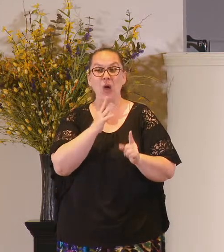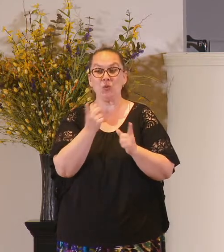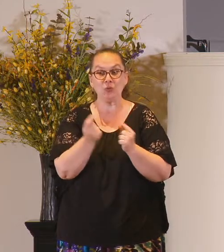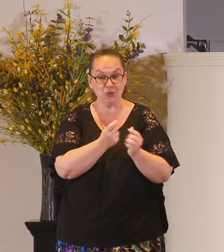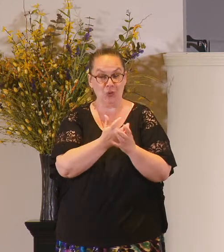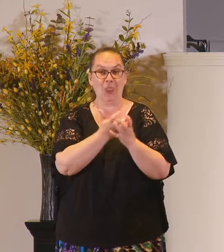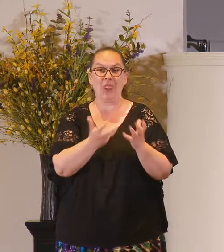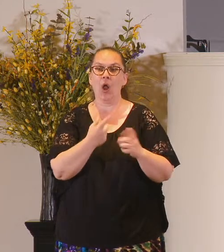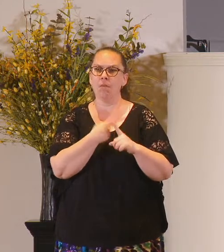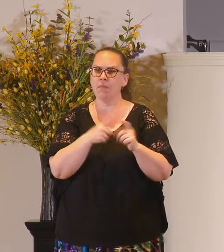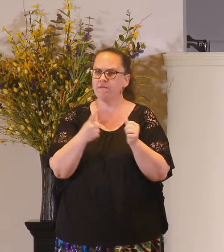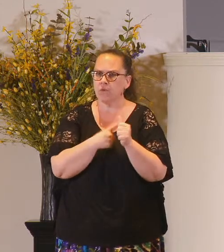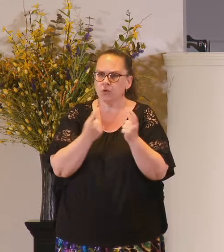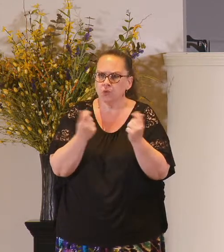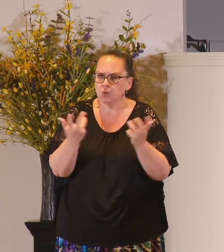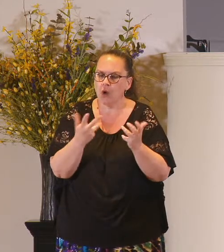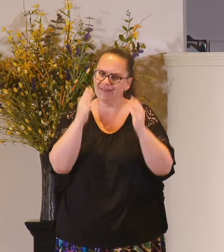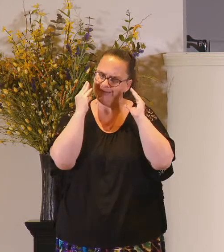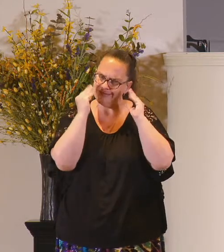have to be taught.